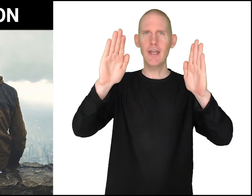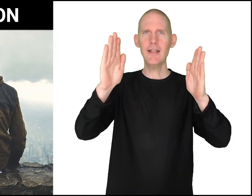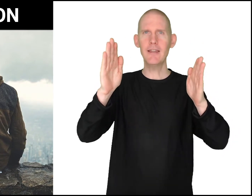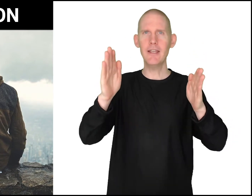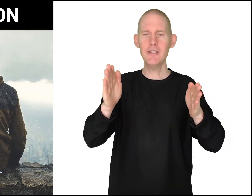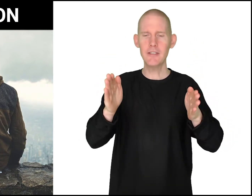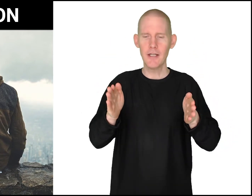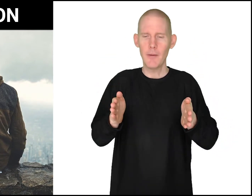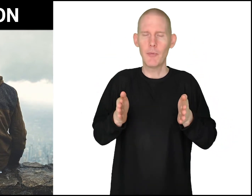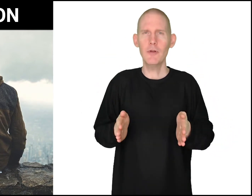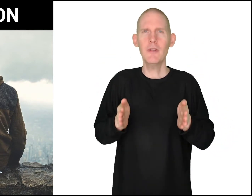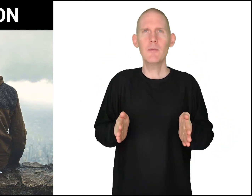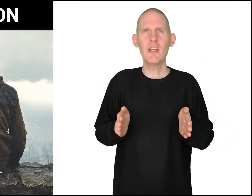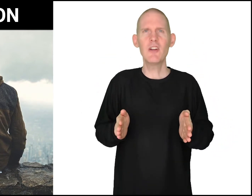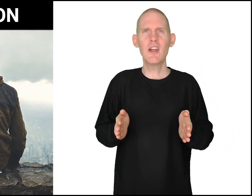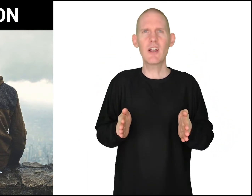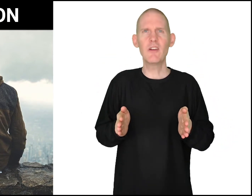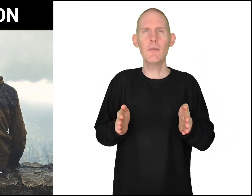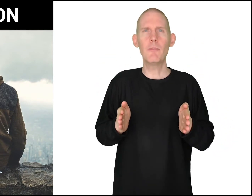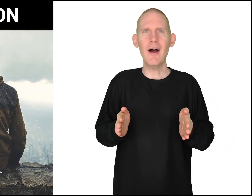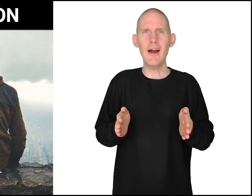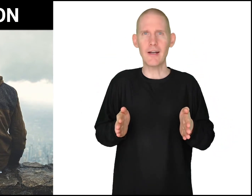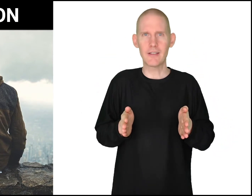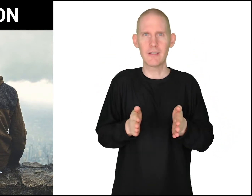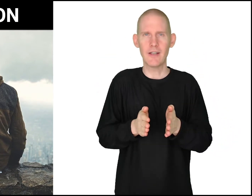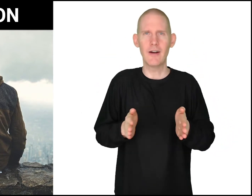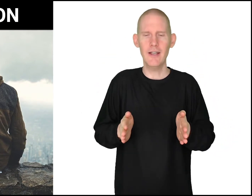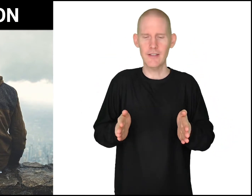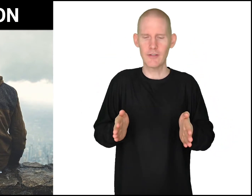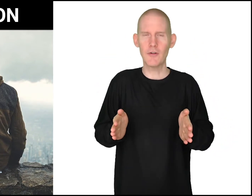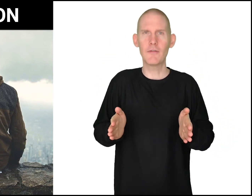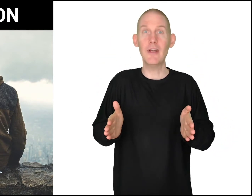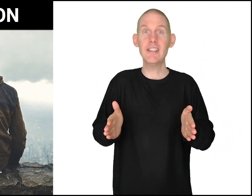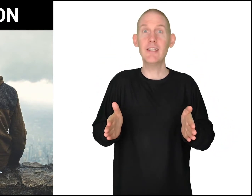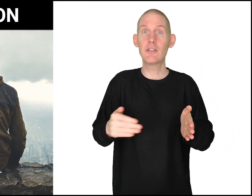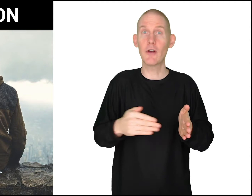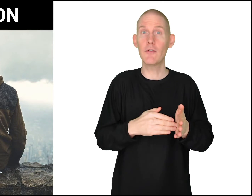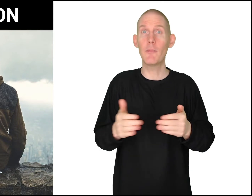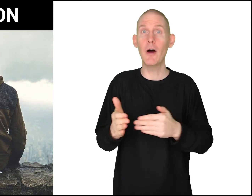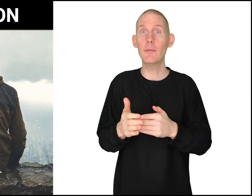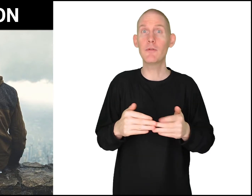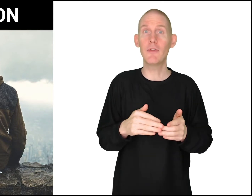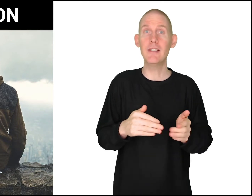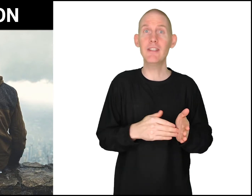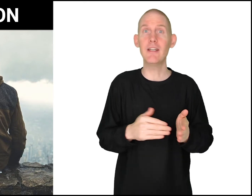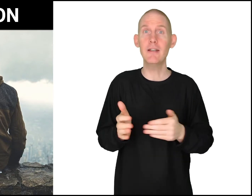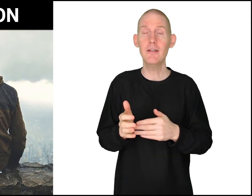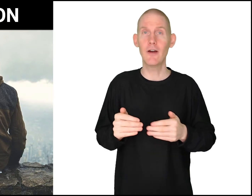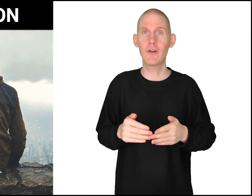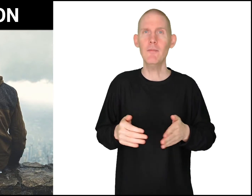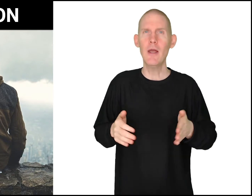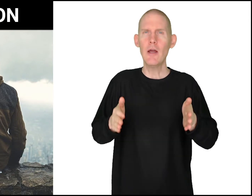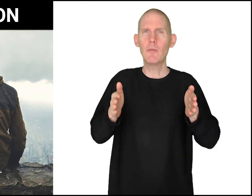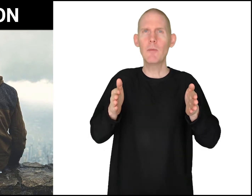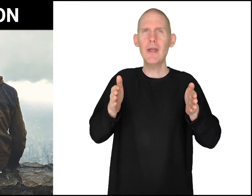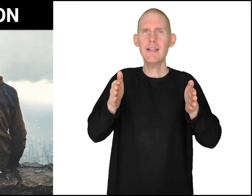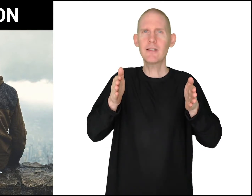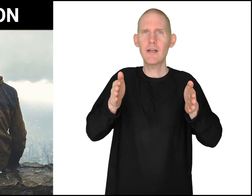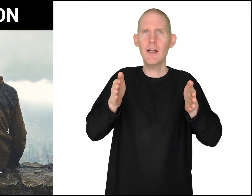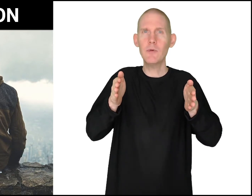take these, put them here like a little box, all right? So they're facing each other, the palms are facing in, okay? When we make the sign, we